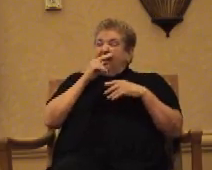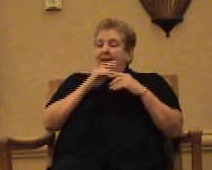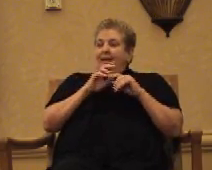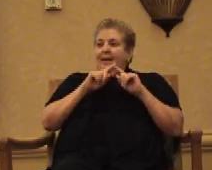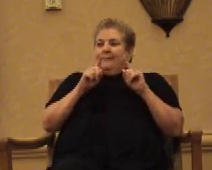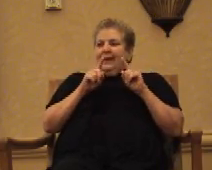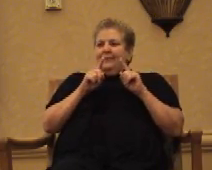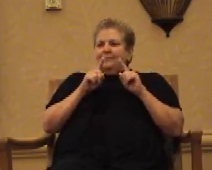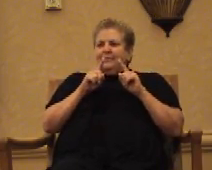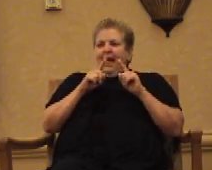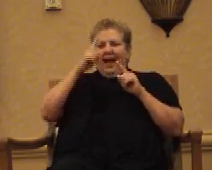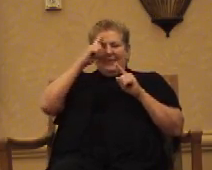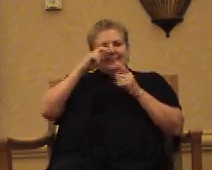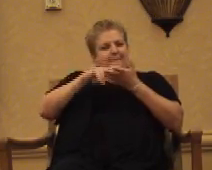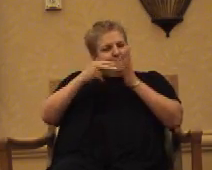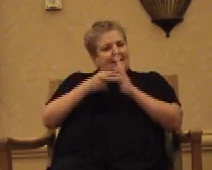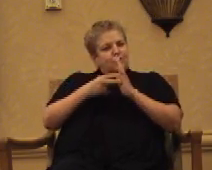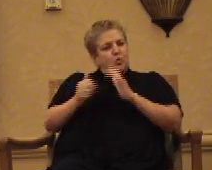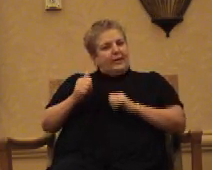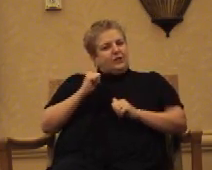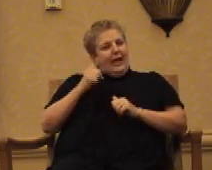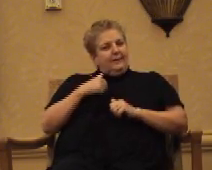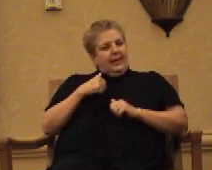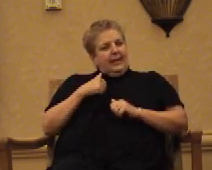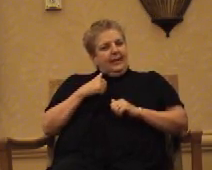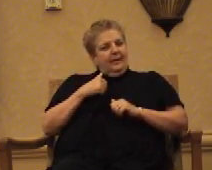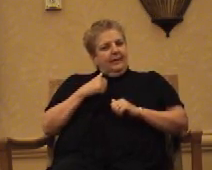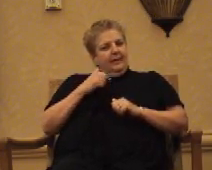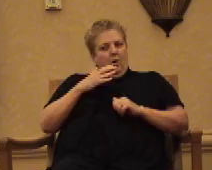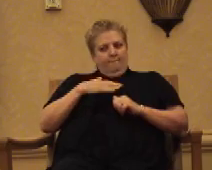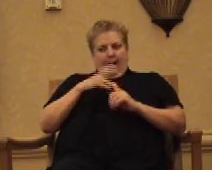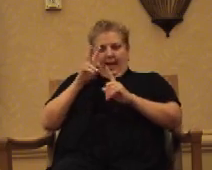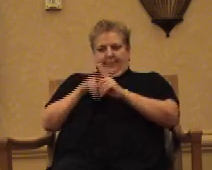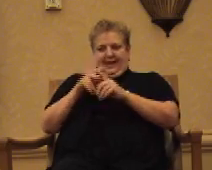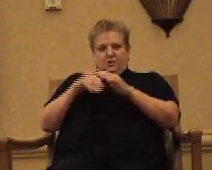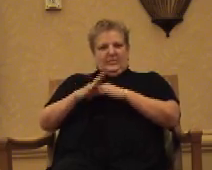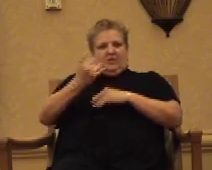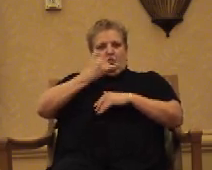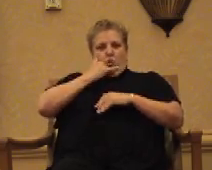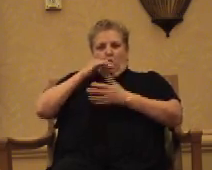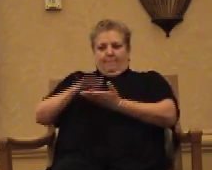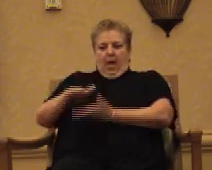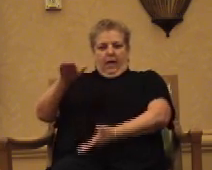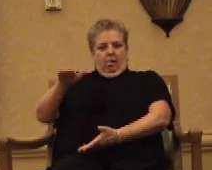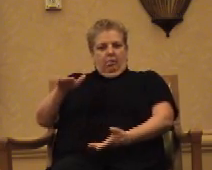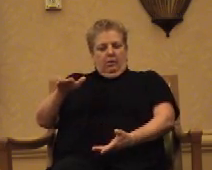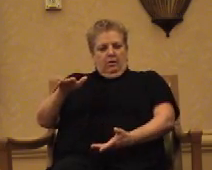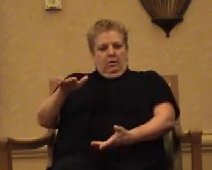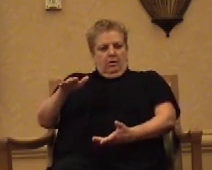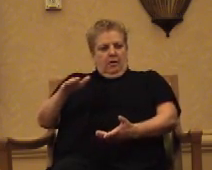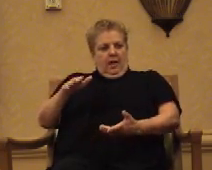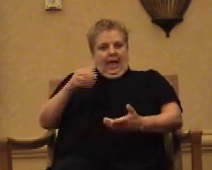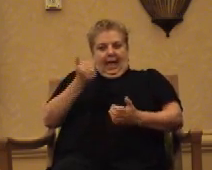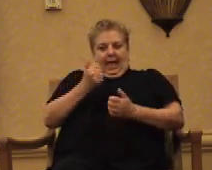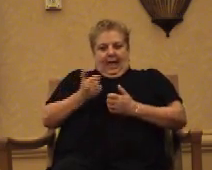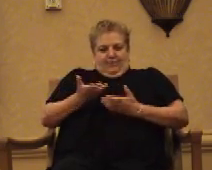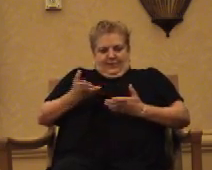to reject me and my application got put in the wrong pile. Every cell in my body knew I'm stupid and someone's going to find out